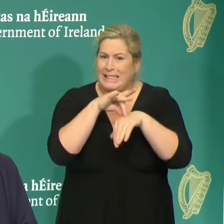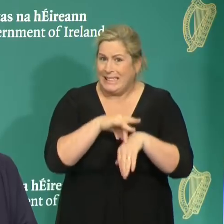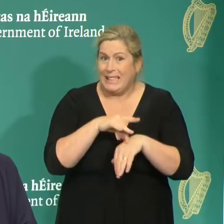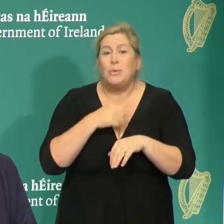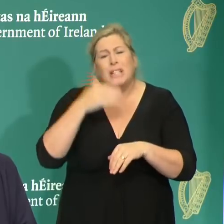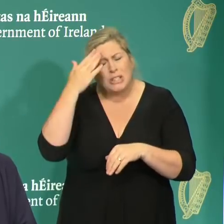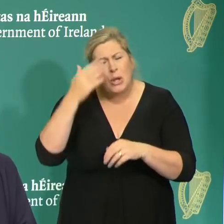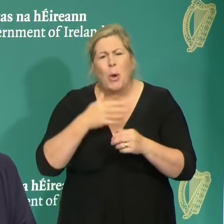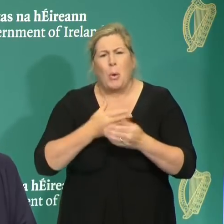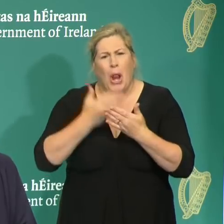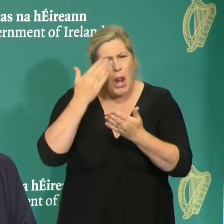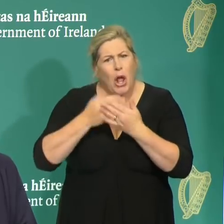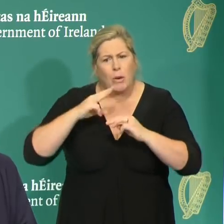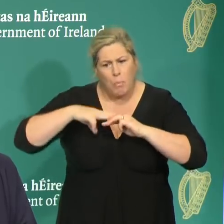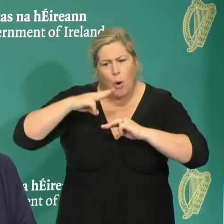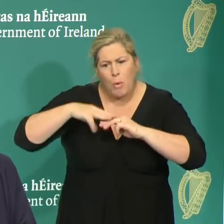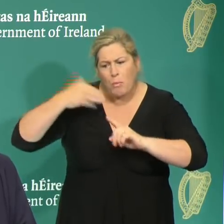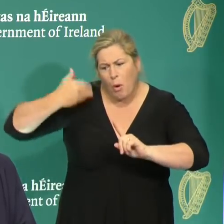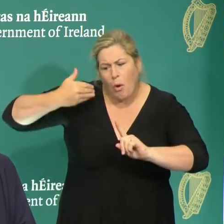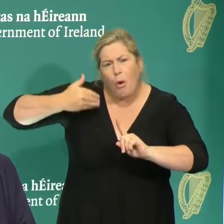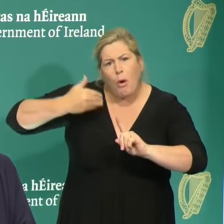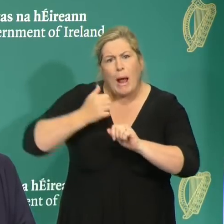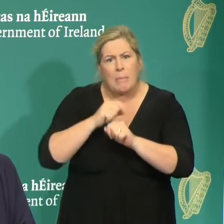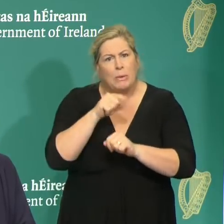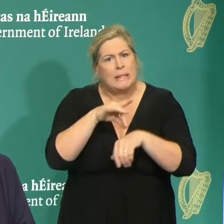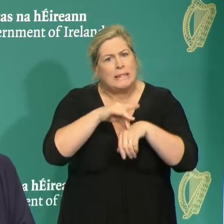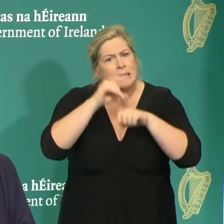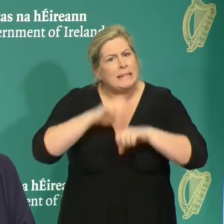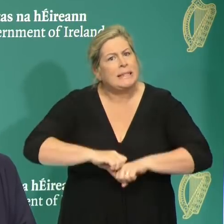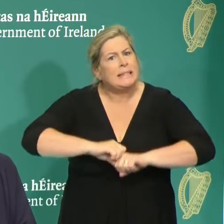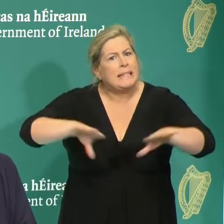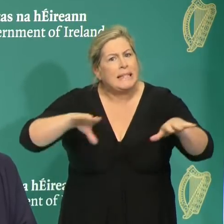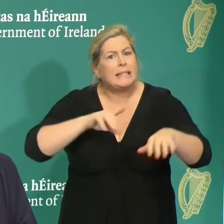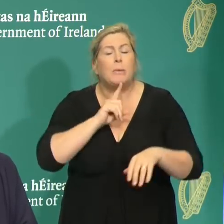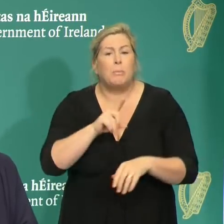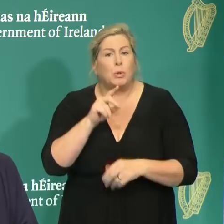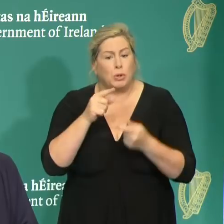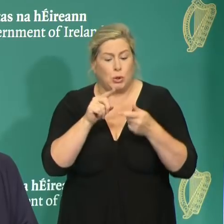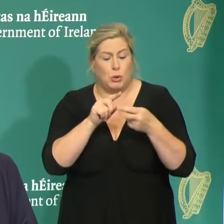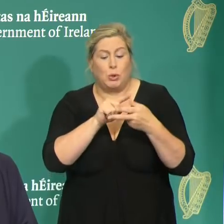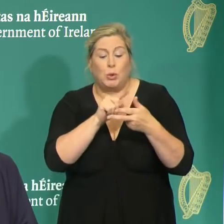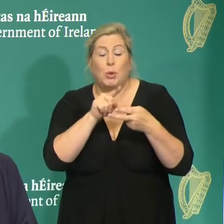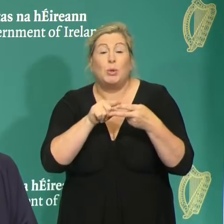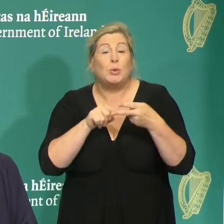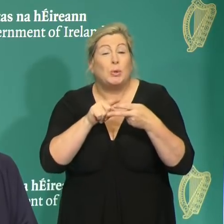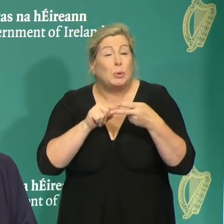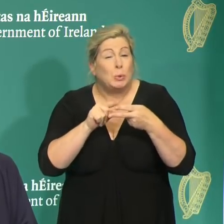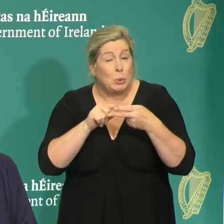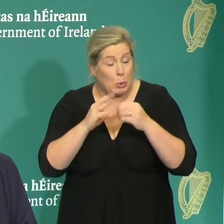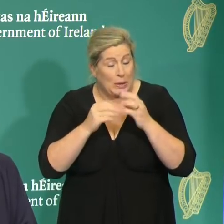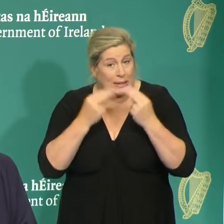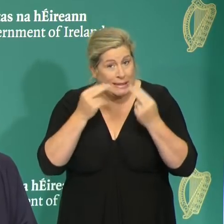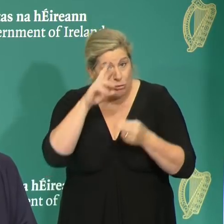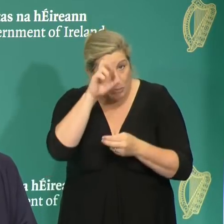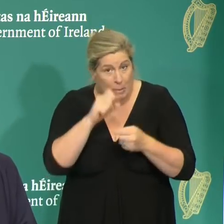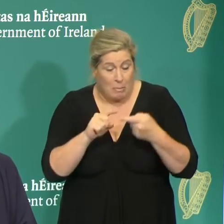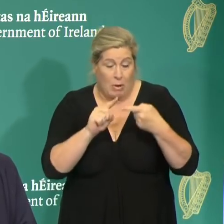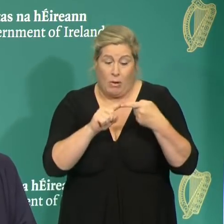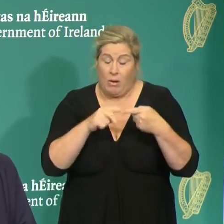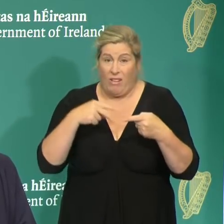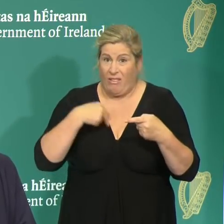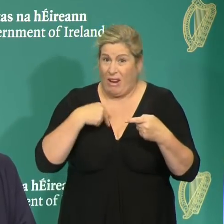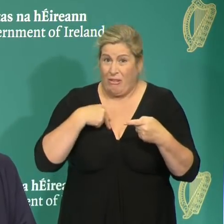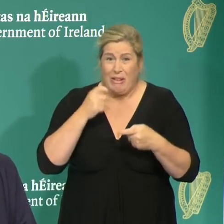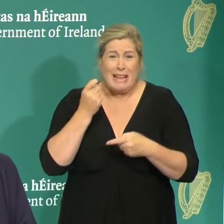the beginning, and there are two things that we have to remember. One is that it's highly infectious. It